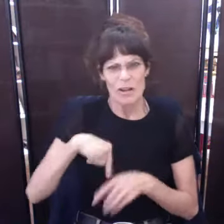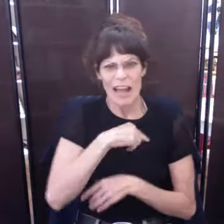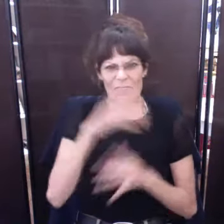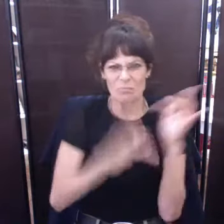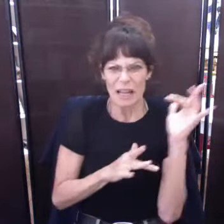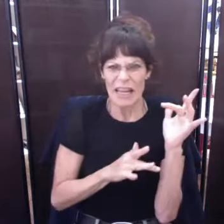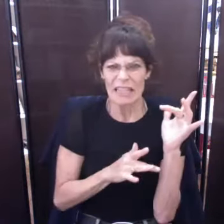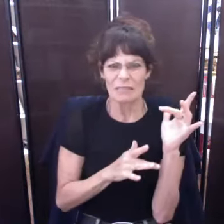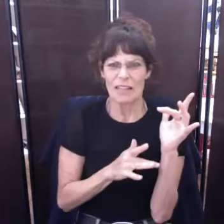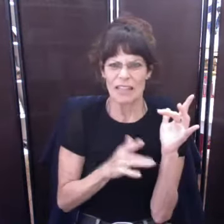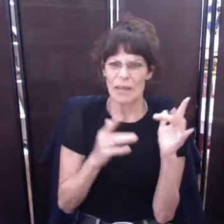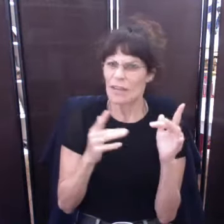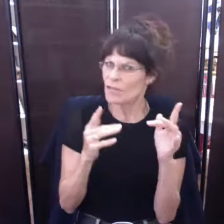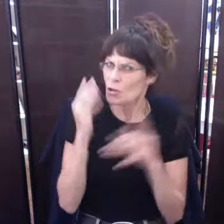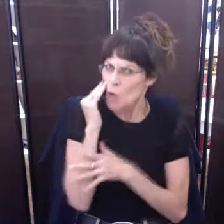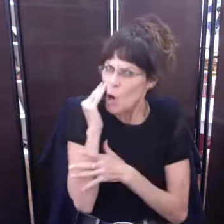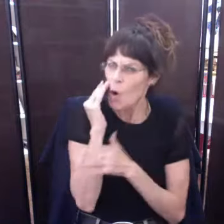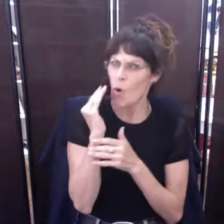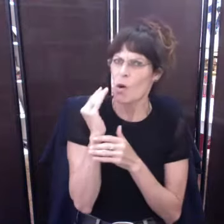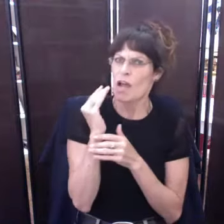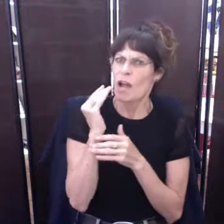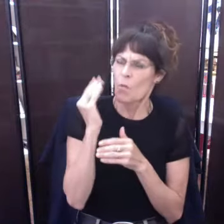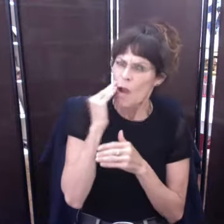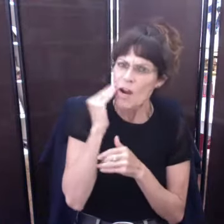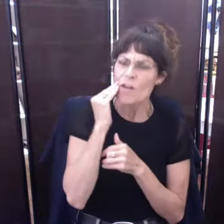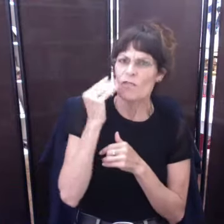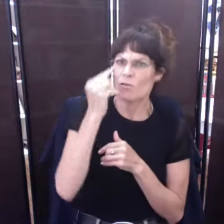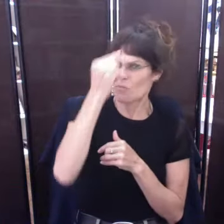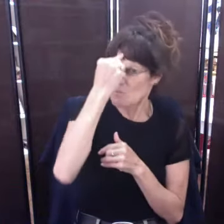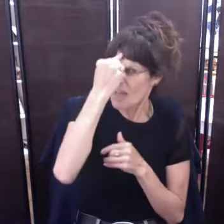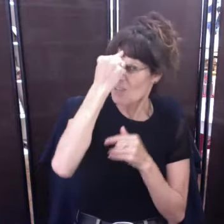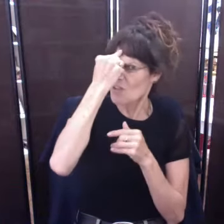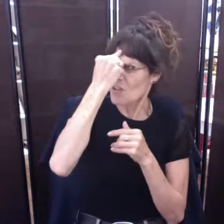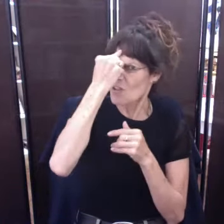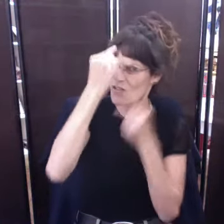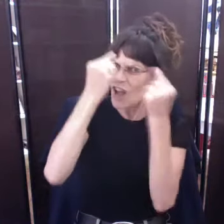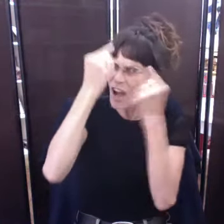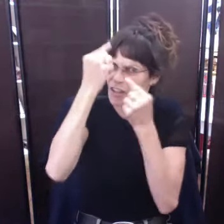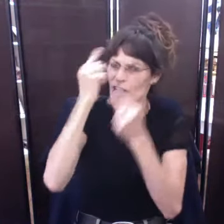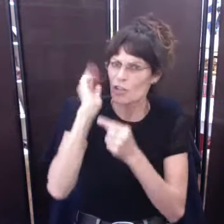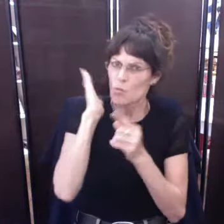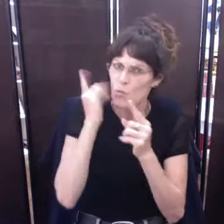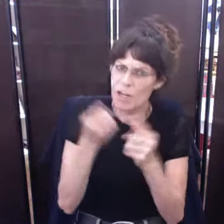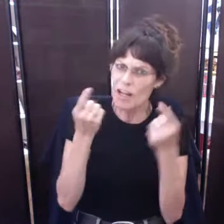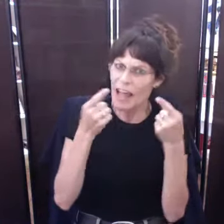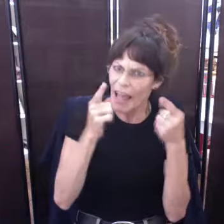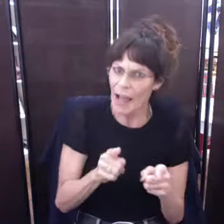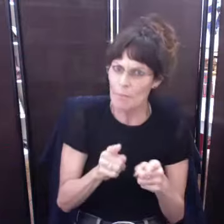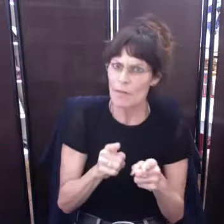of our mental twists. And if you're not aware of your mental twists, you will get to that point again where you are either going to take the spiritual solution or